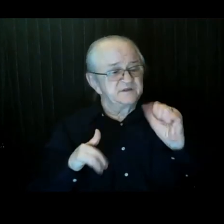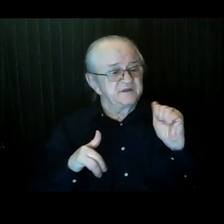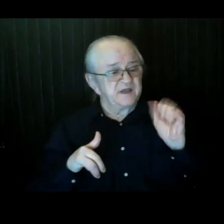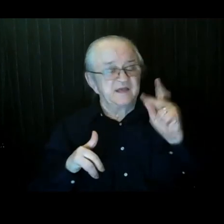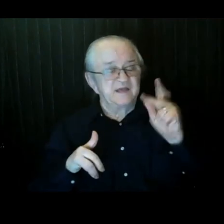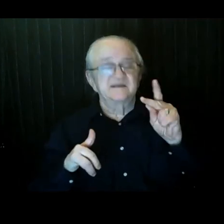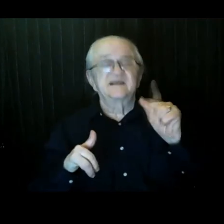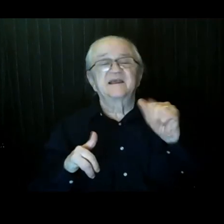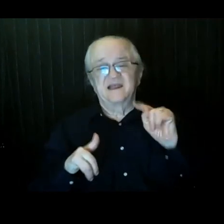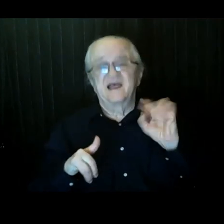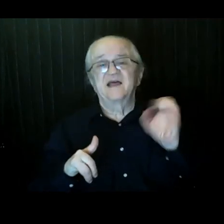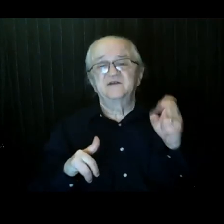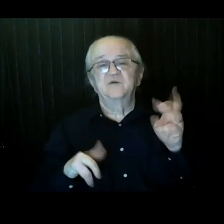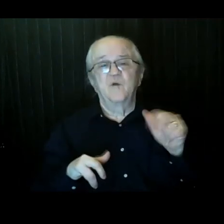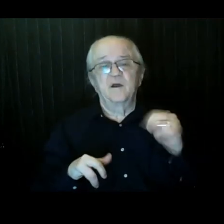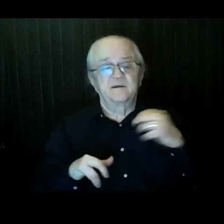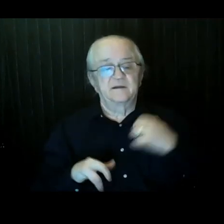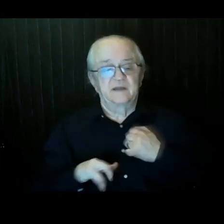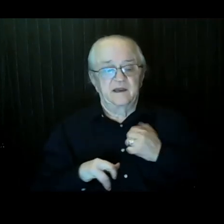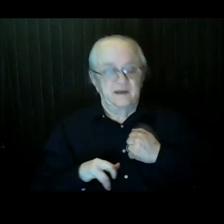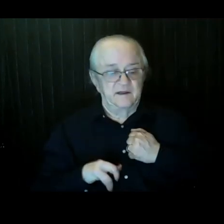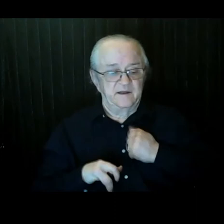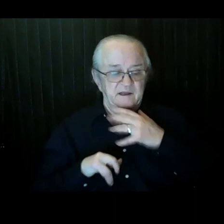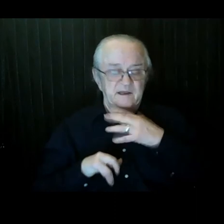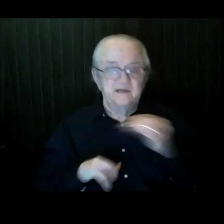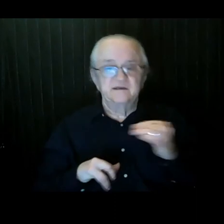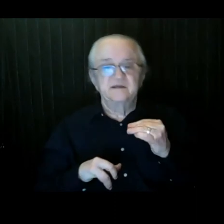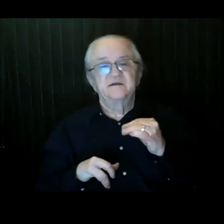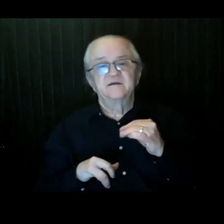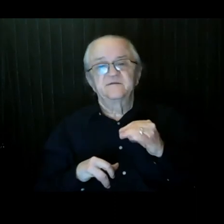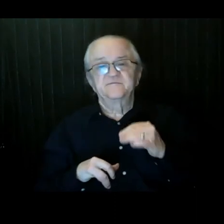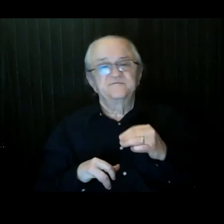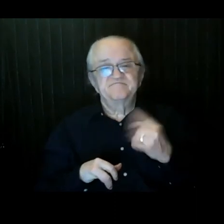Saskatchewan. And she was at least a good 1,500 miles away.